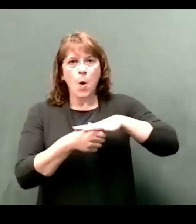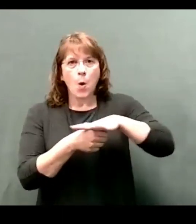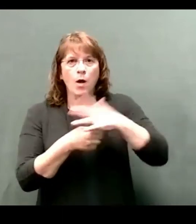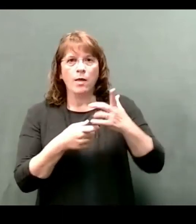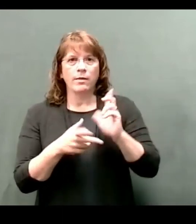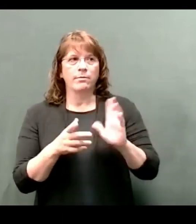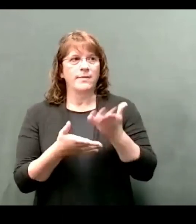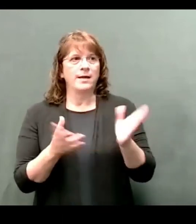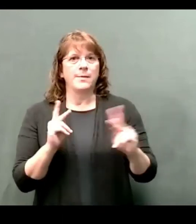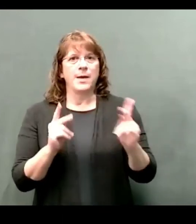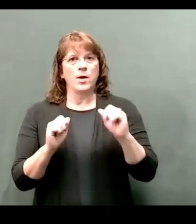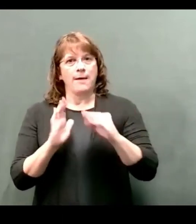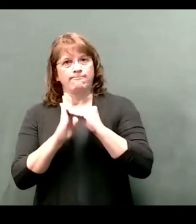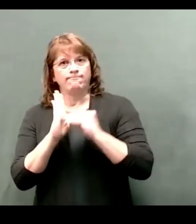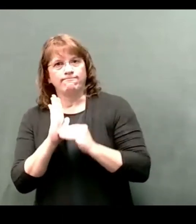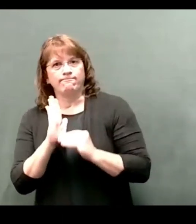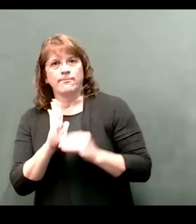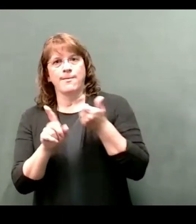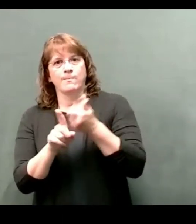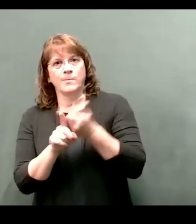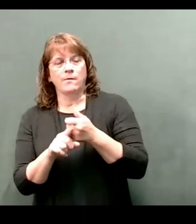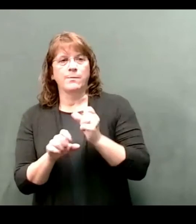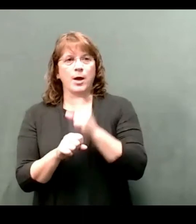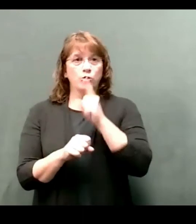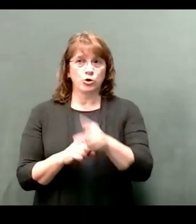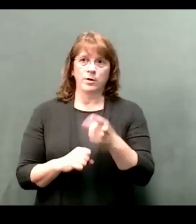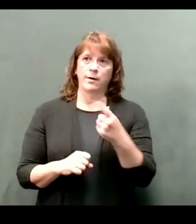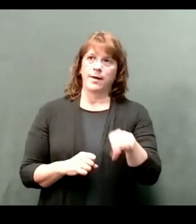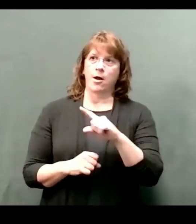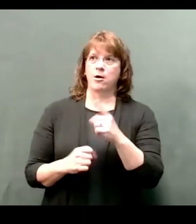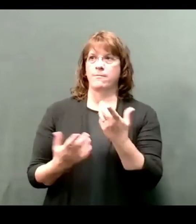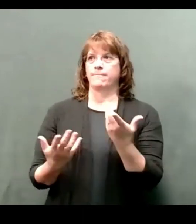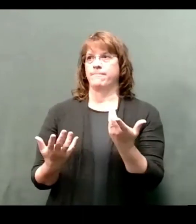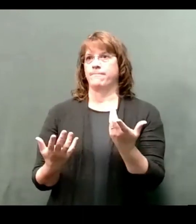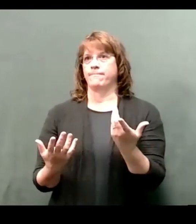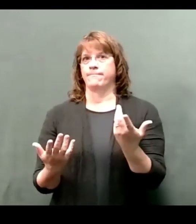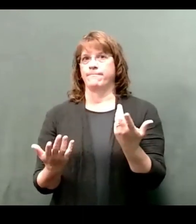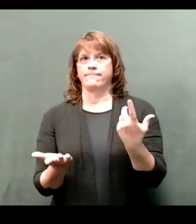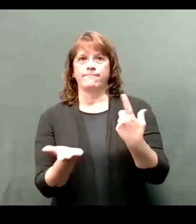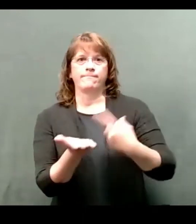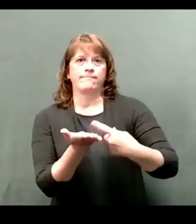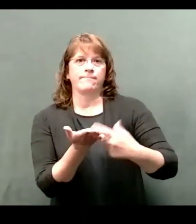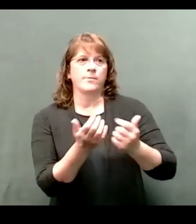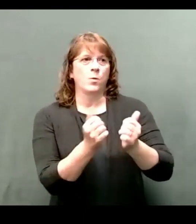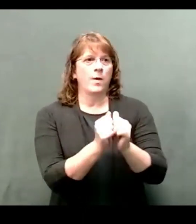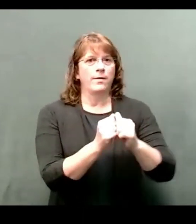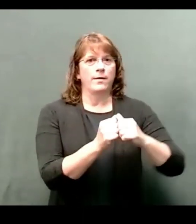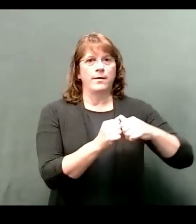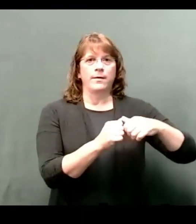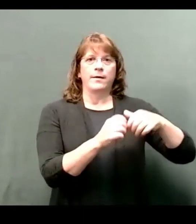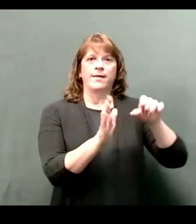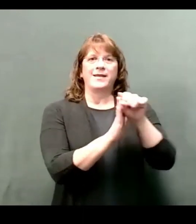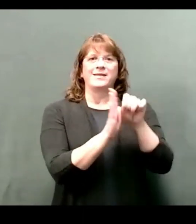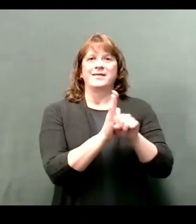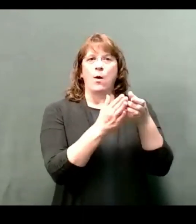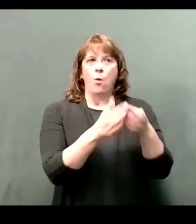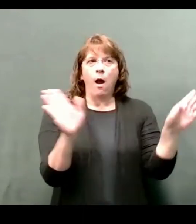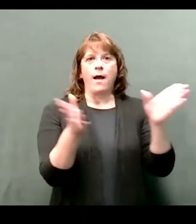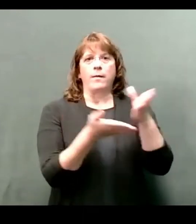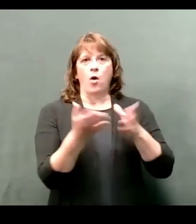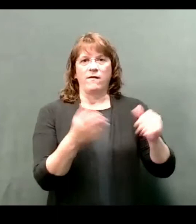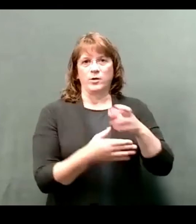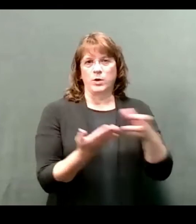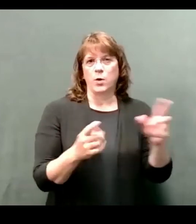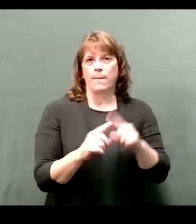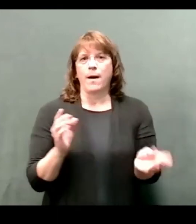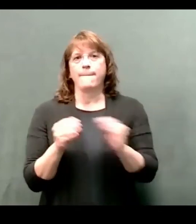resources that folks could plug in to really be sure that they're not only speaking to the statewide nature of this resource, but the more intimate